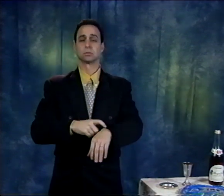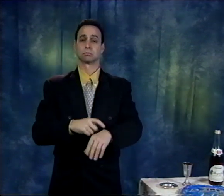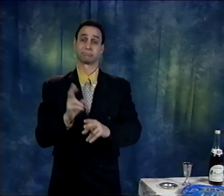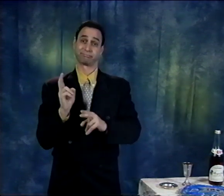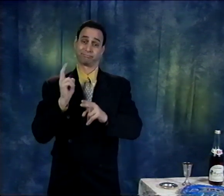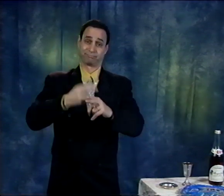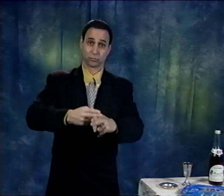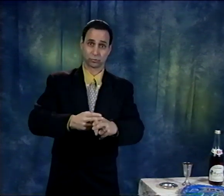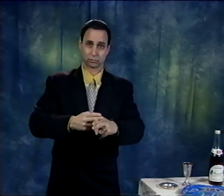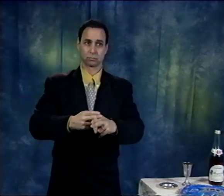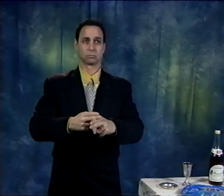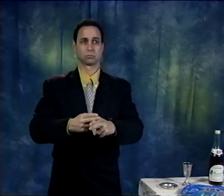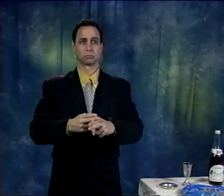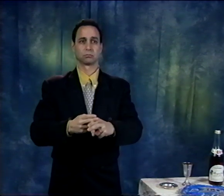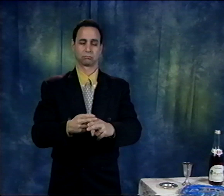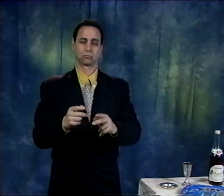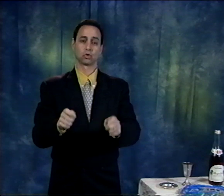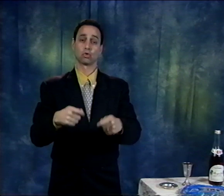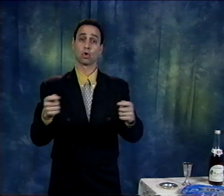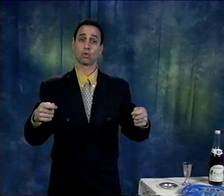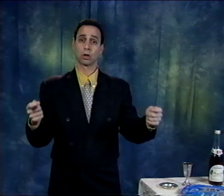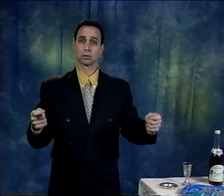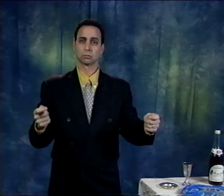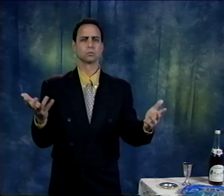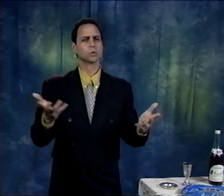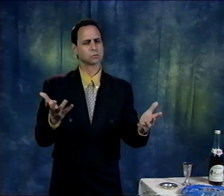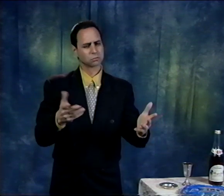times mentioned in the Torah